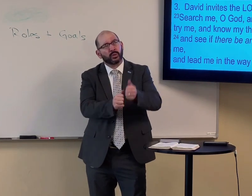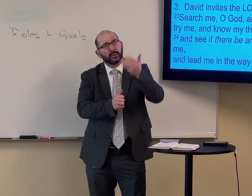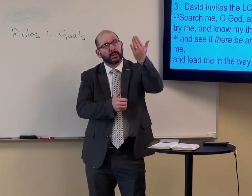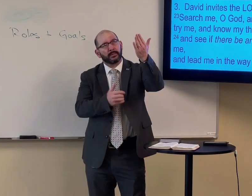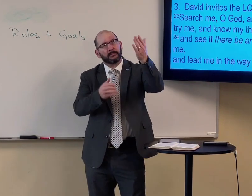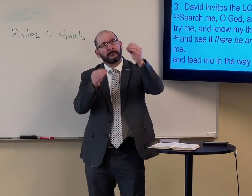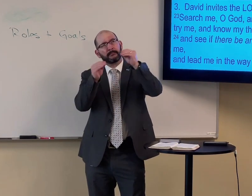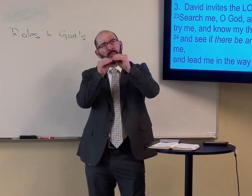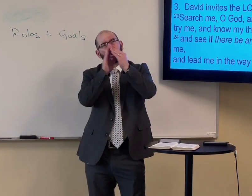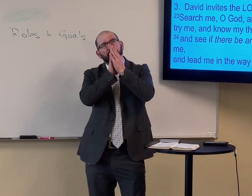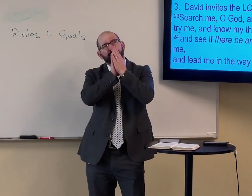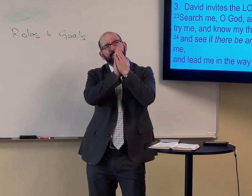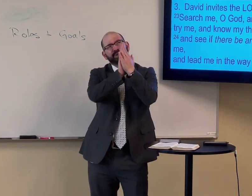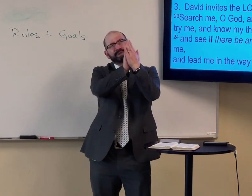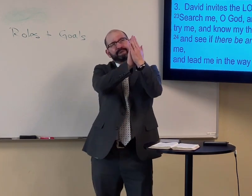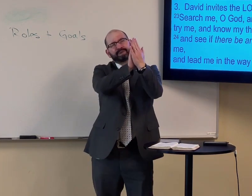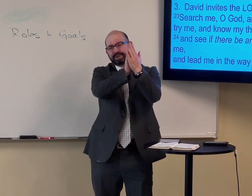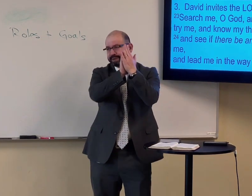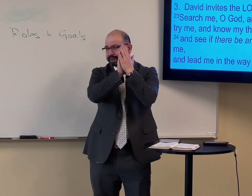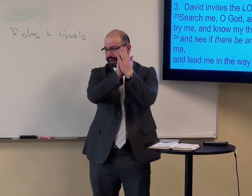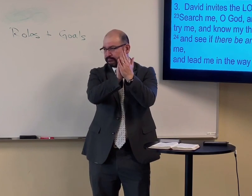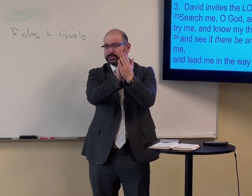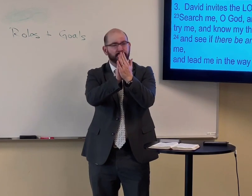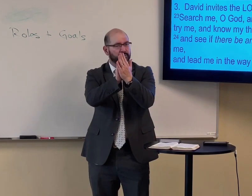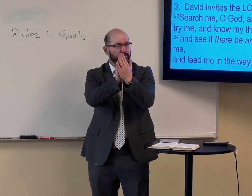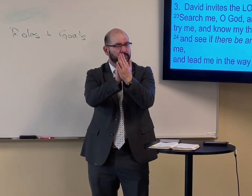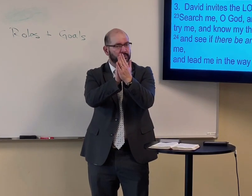I want to walk with God closer.